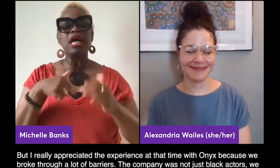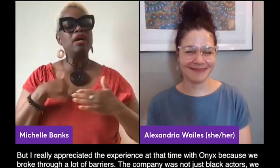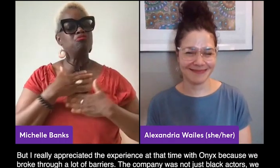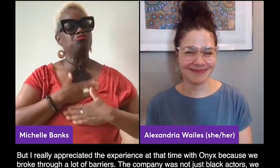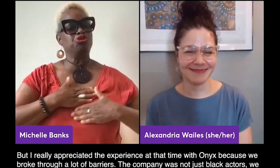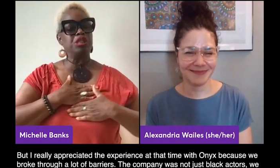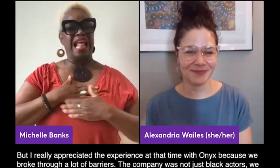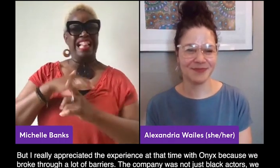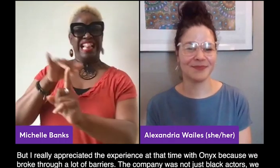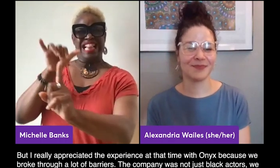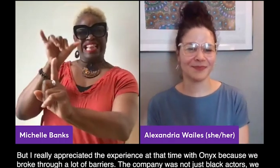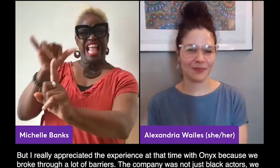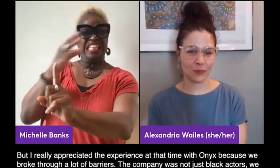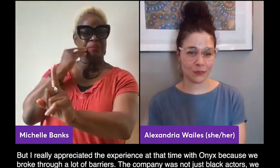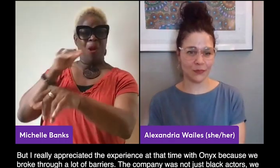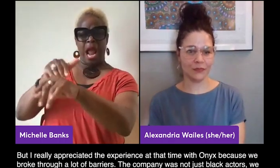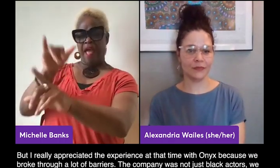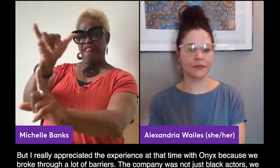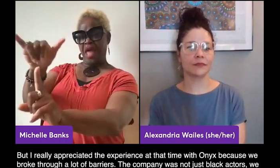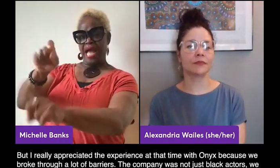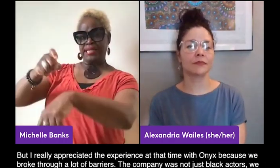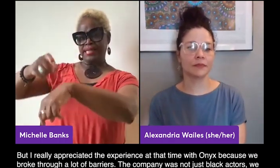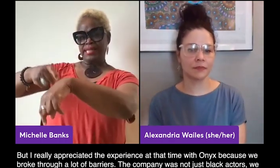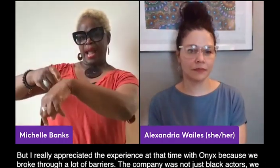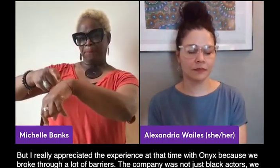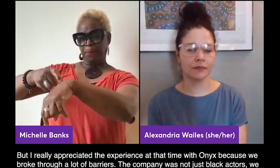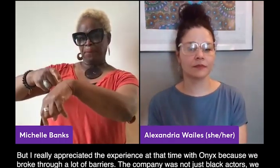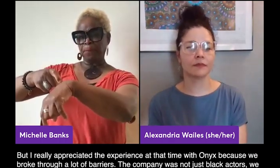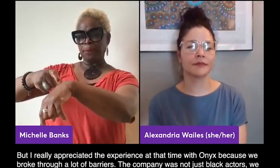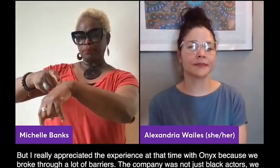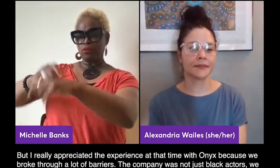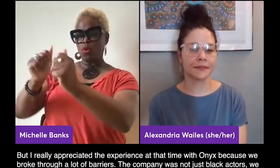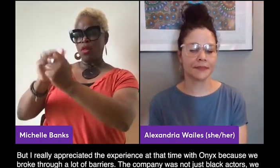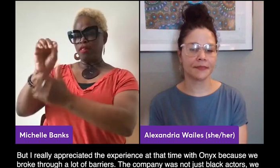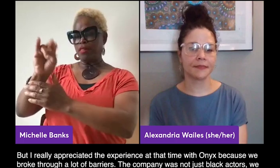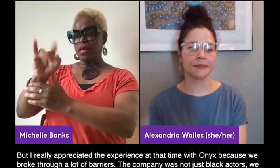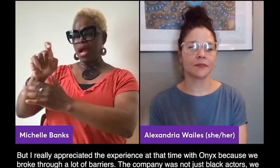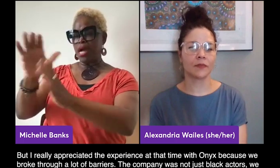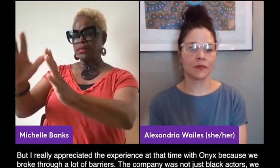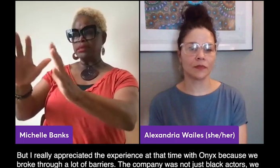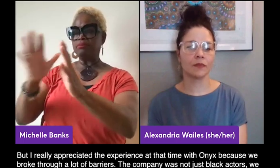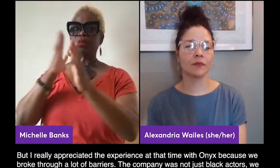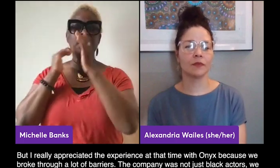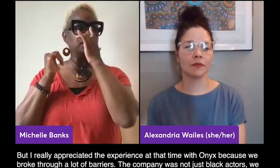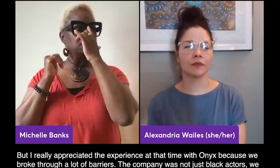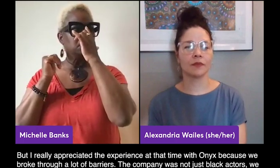But I really appreciated the experience at that time with Onyx.